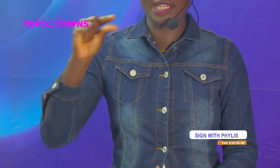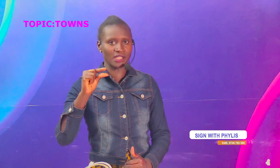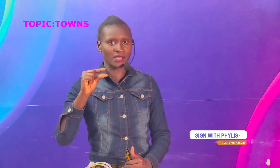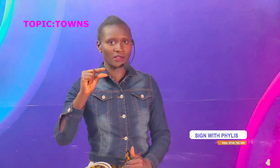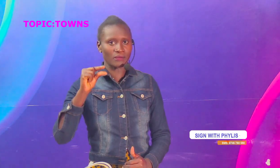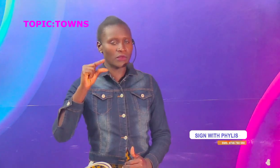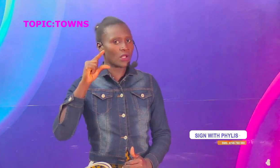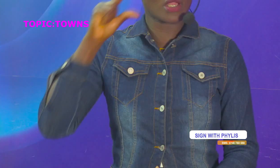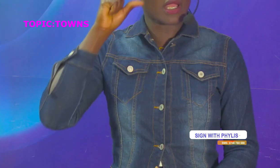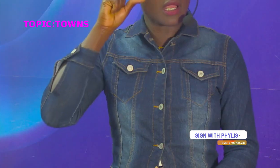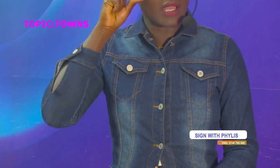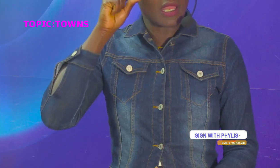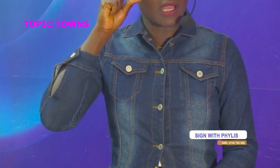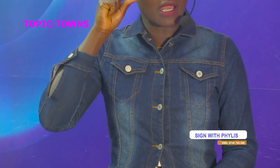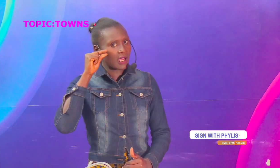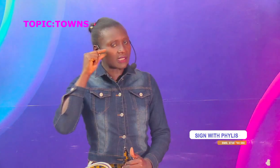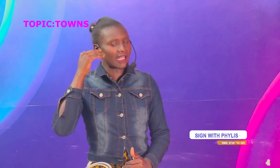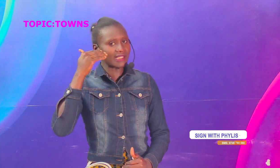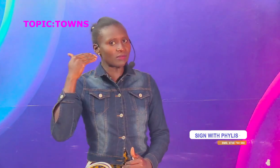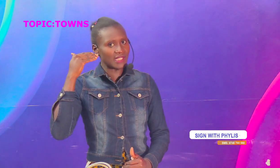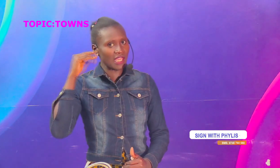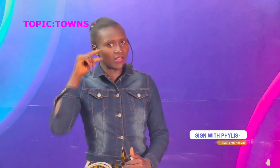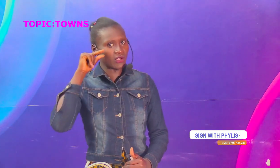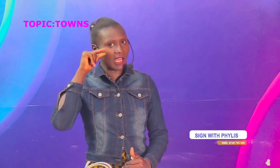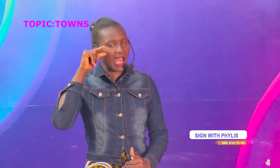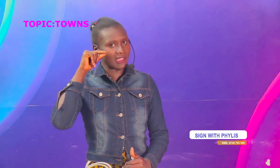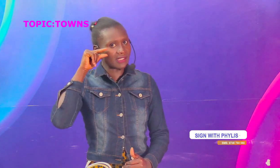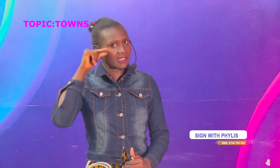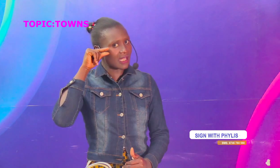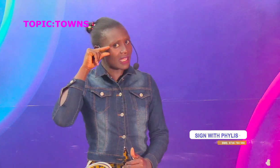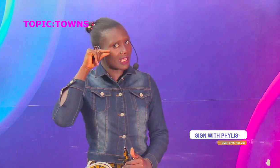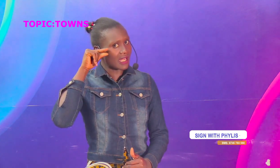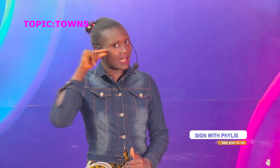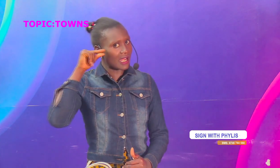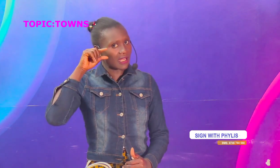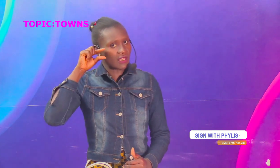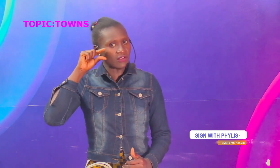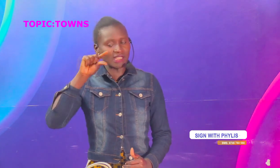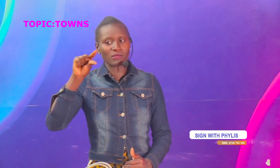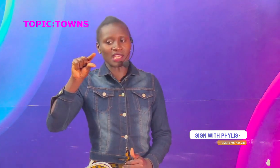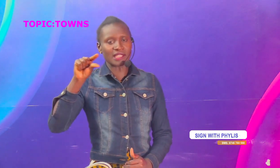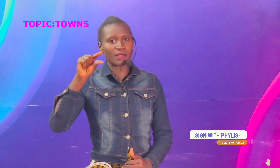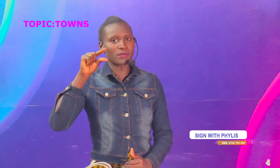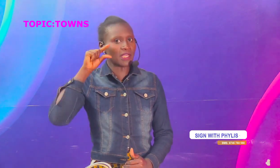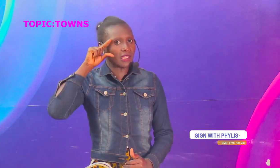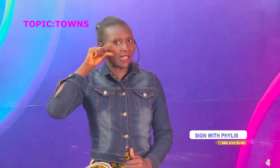Just beside on your eyes, you just make it something like you